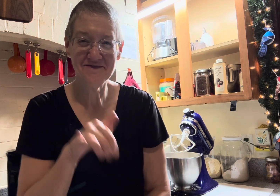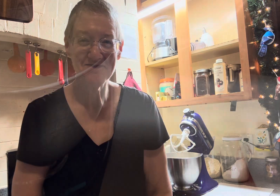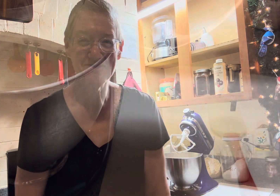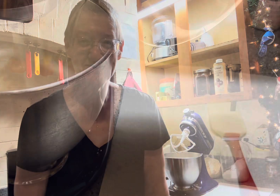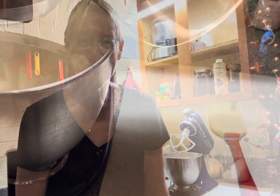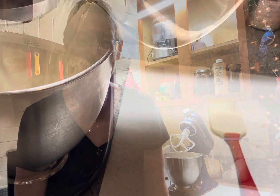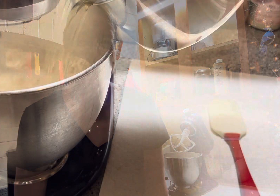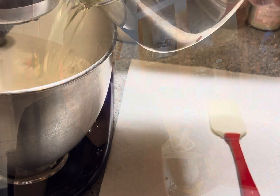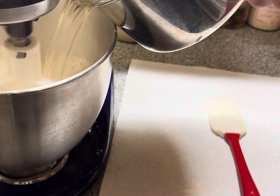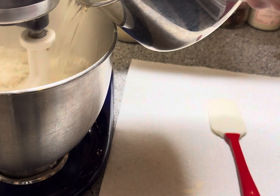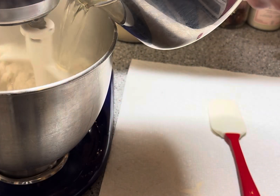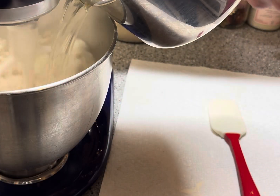can also heat the water in the microwave.